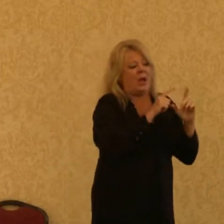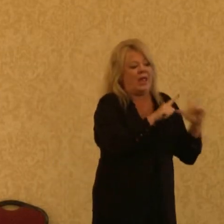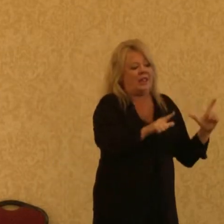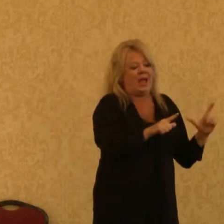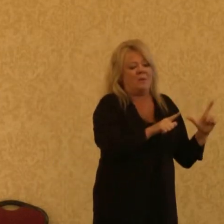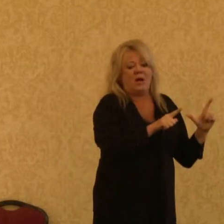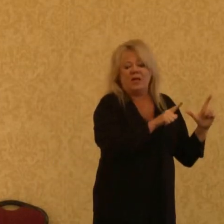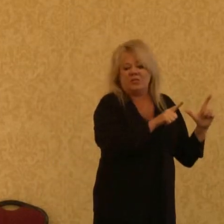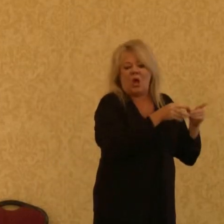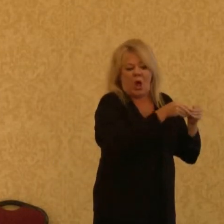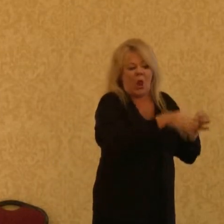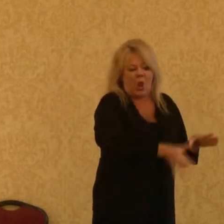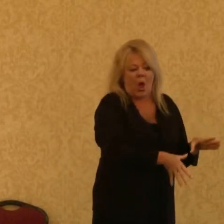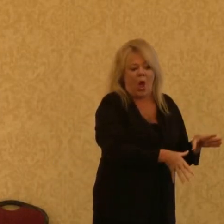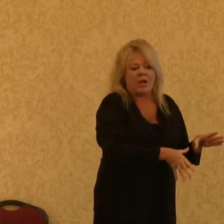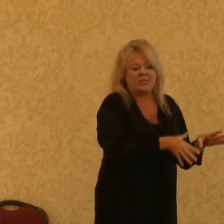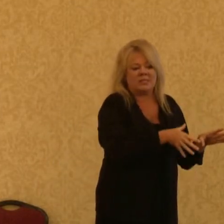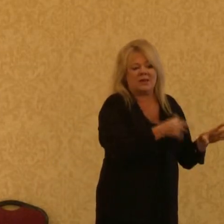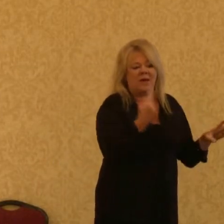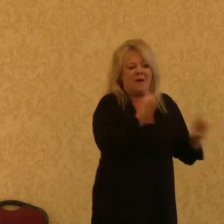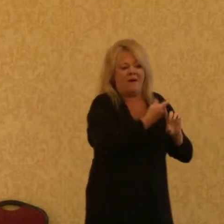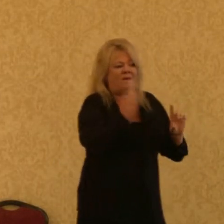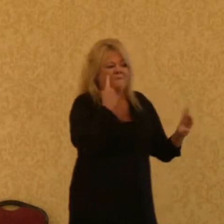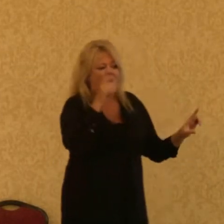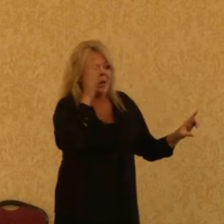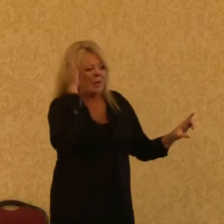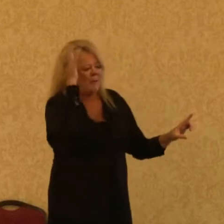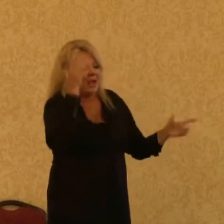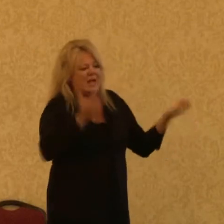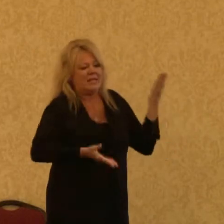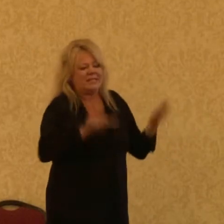that they're going to really understand completely